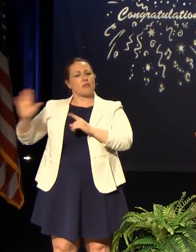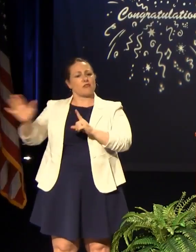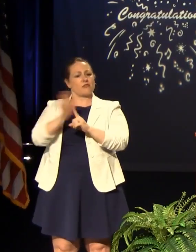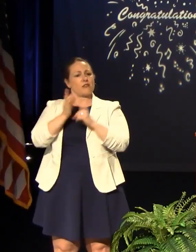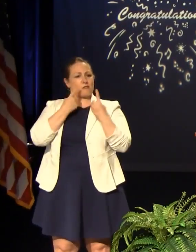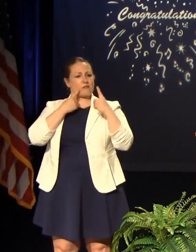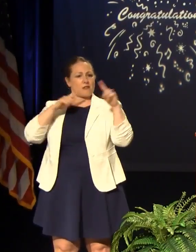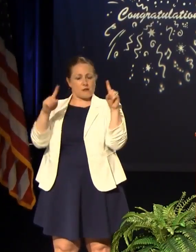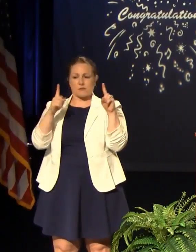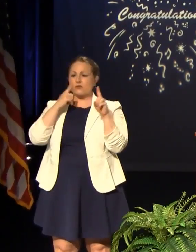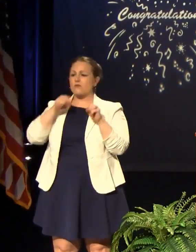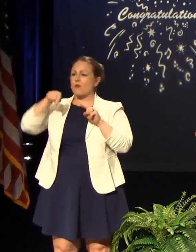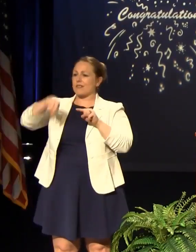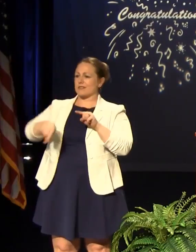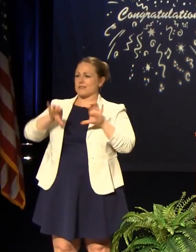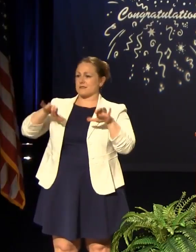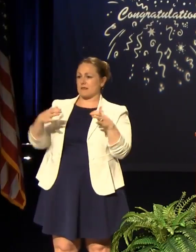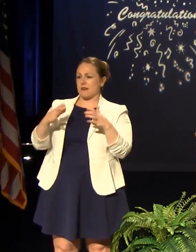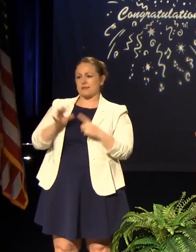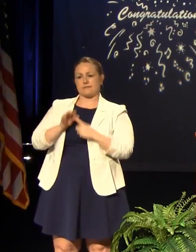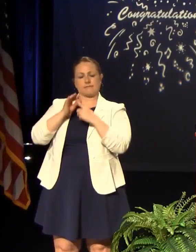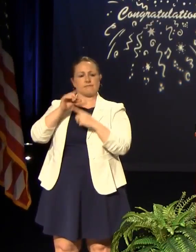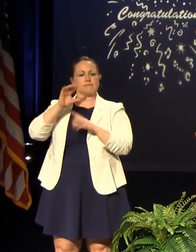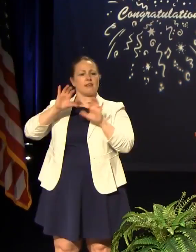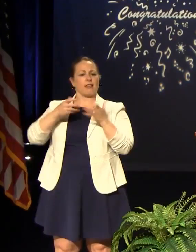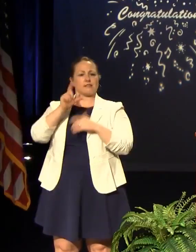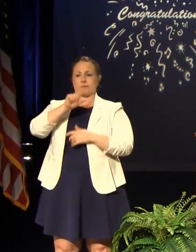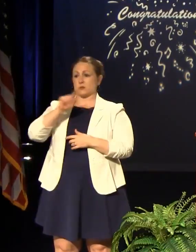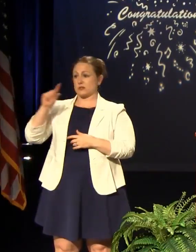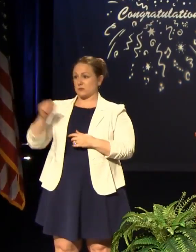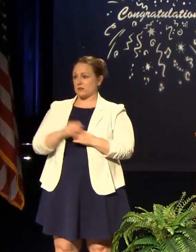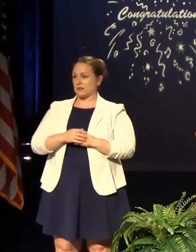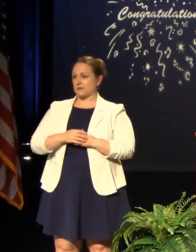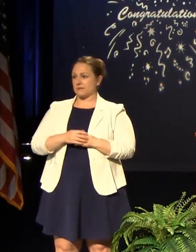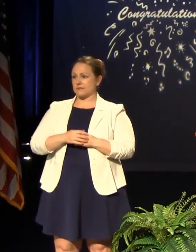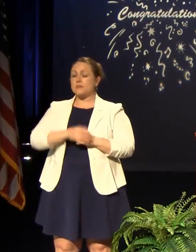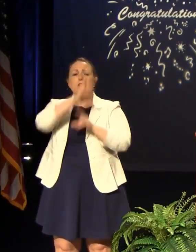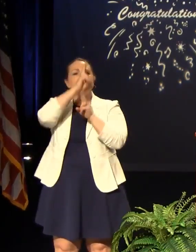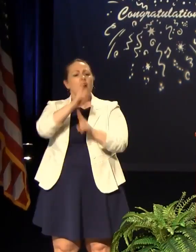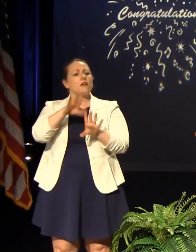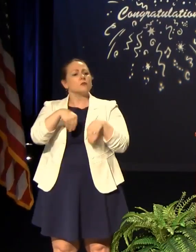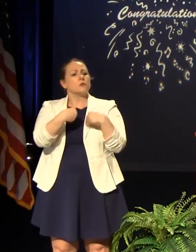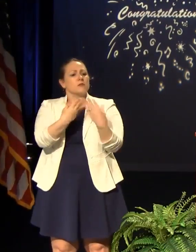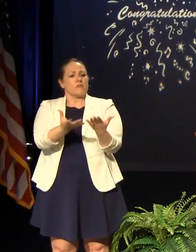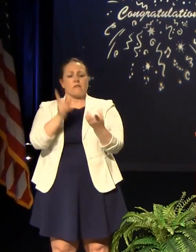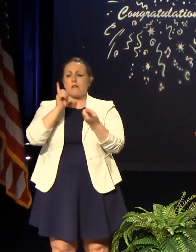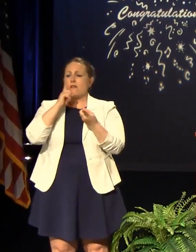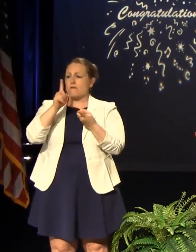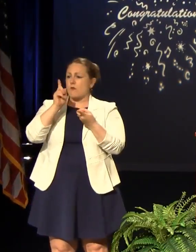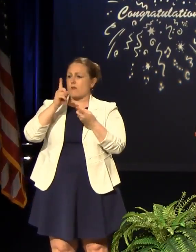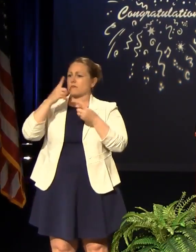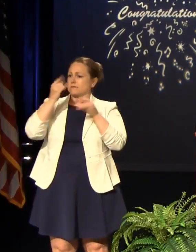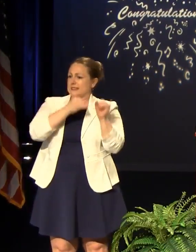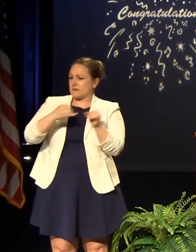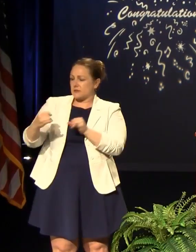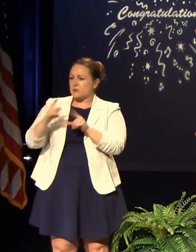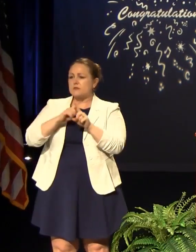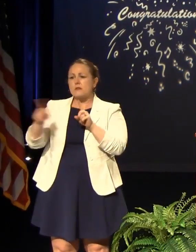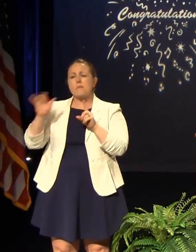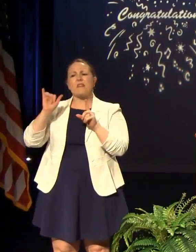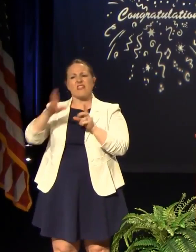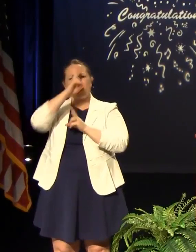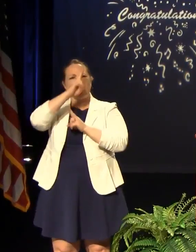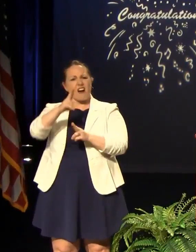the class of 2020. While these honors are given to individuals, All honors reflect on the quality of the